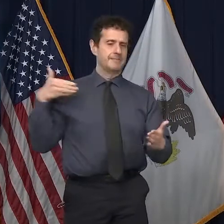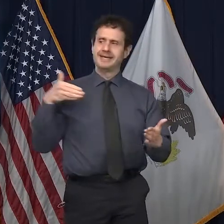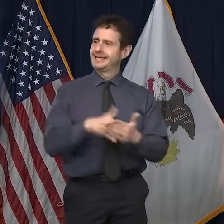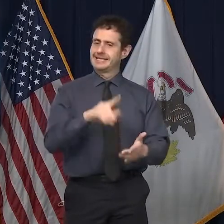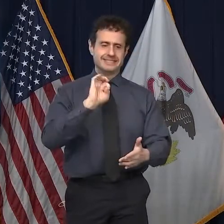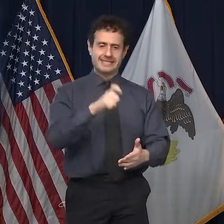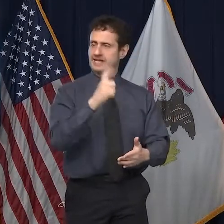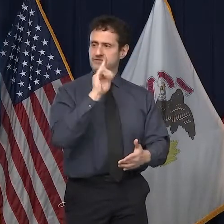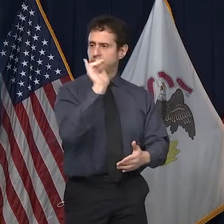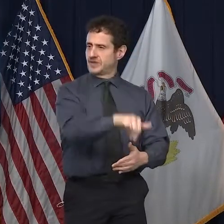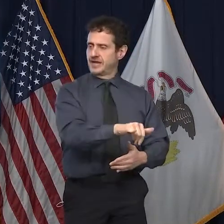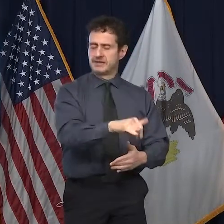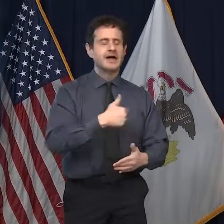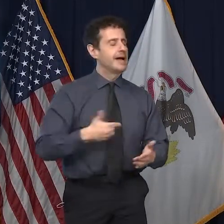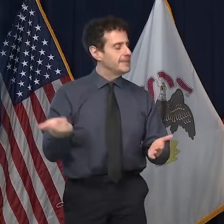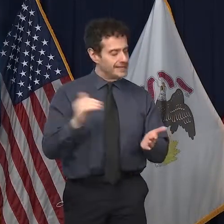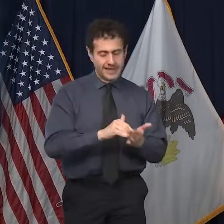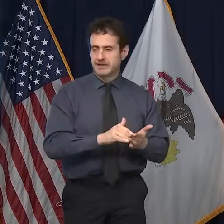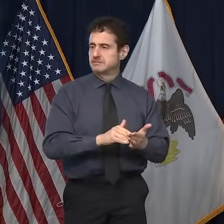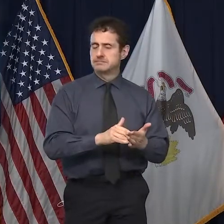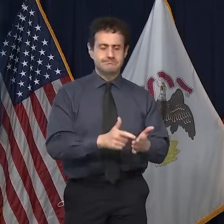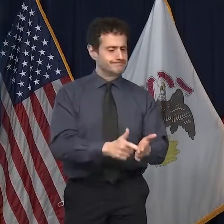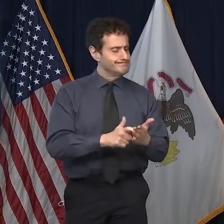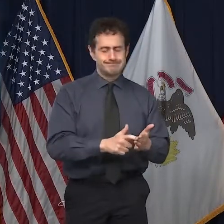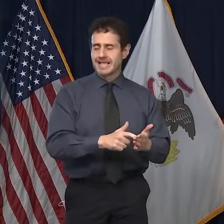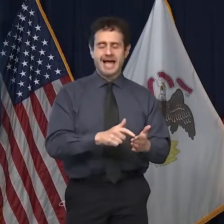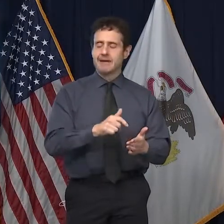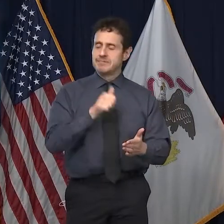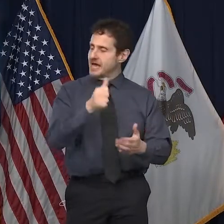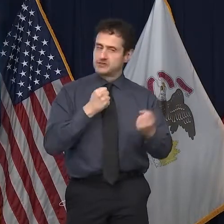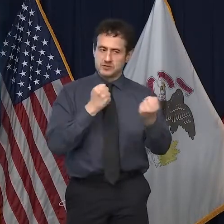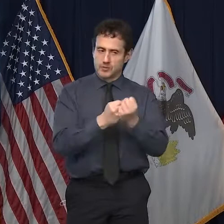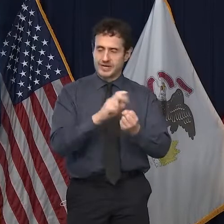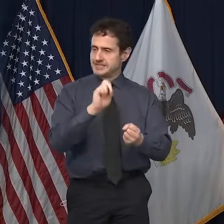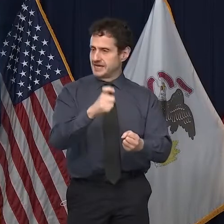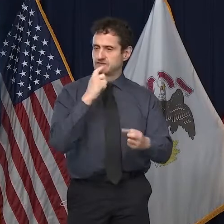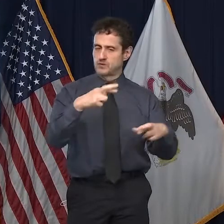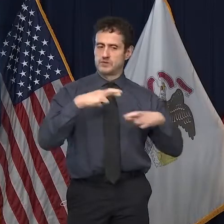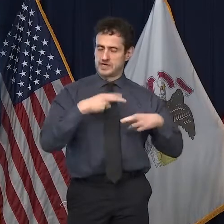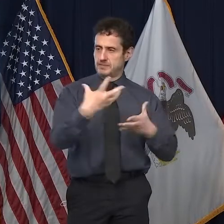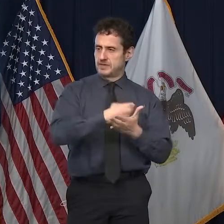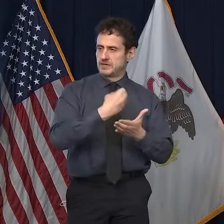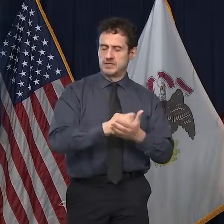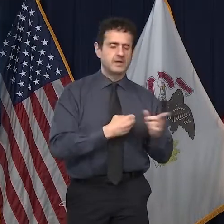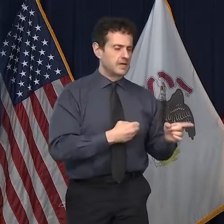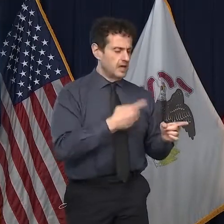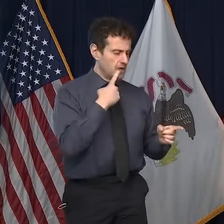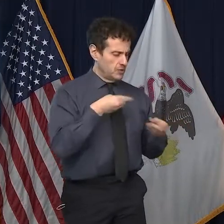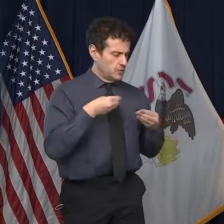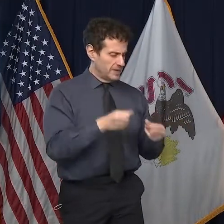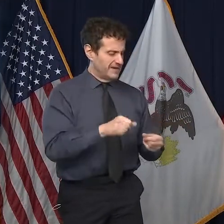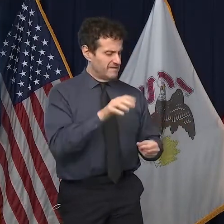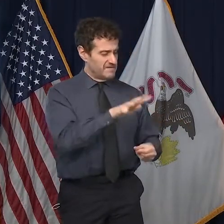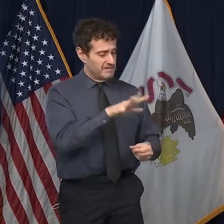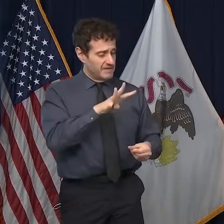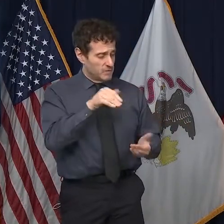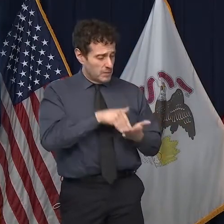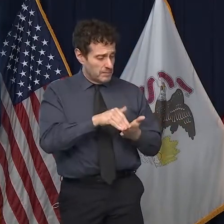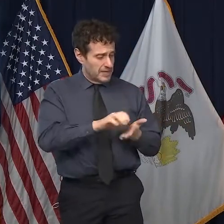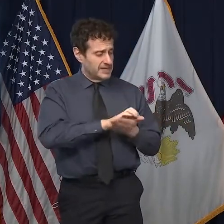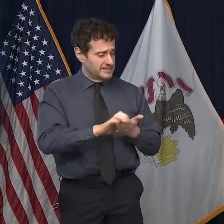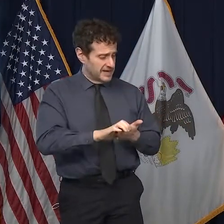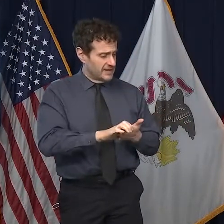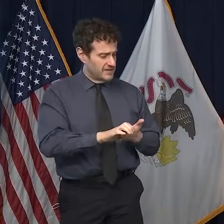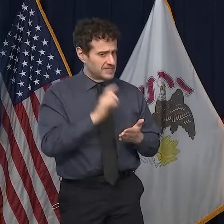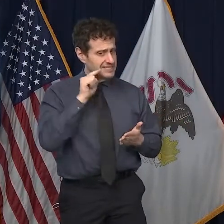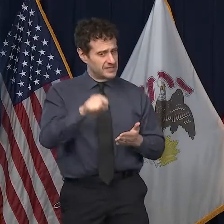against any tax on retirement. You've sunk, over $54 million of your own money into this. Just what is